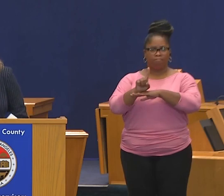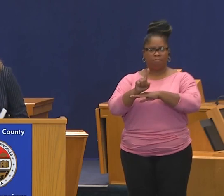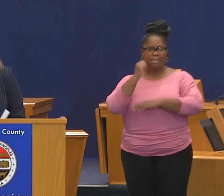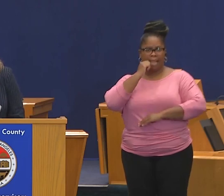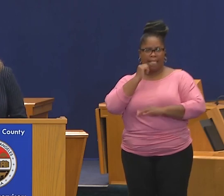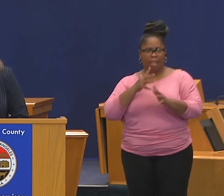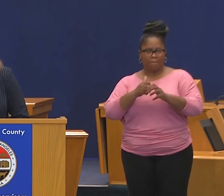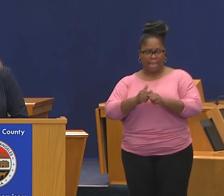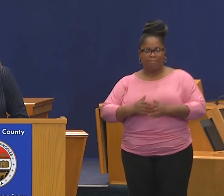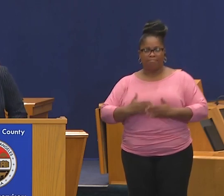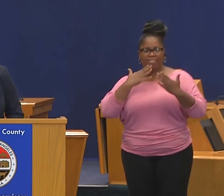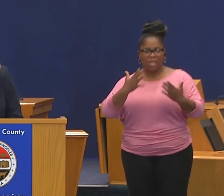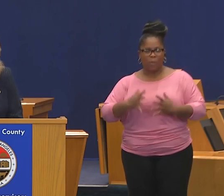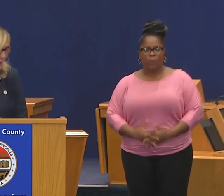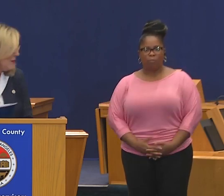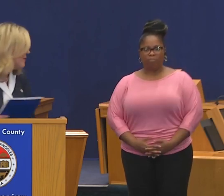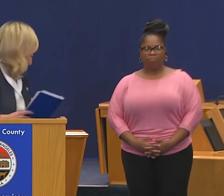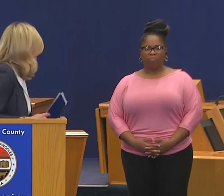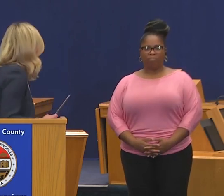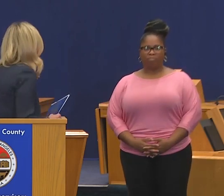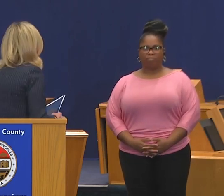update. Thank you.